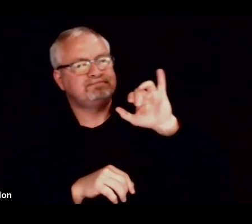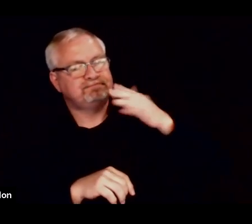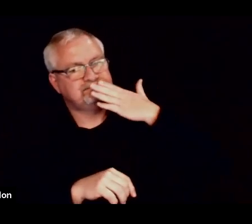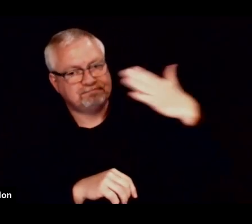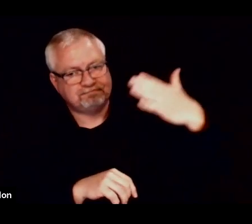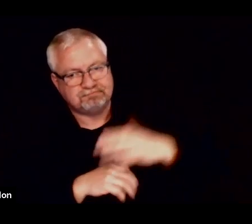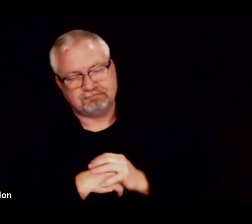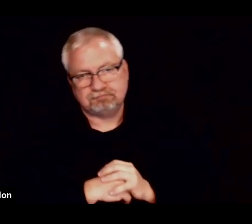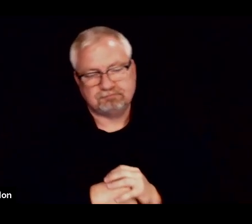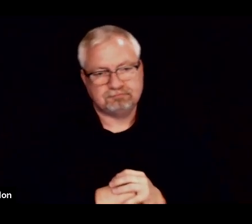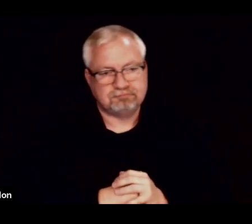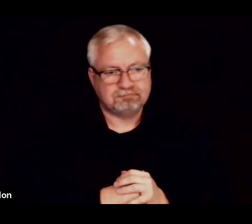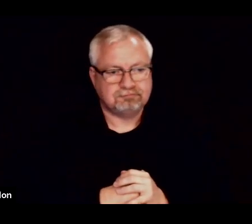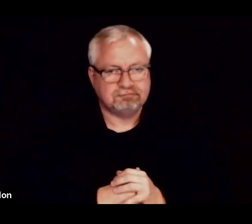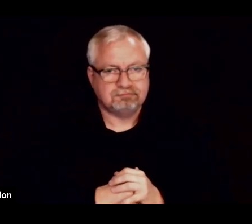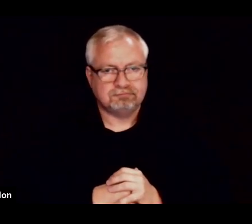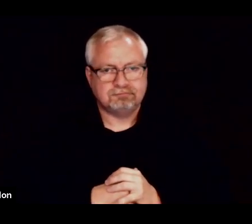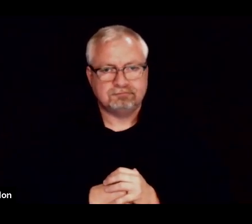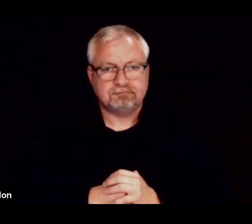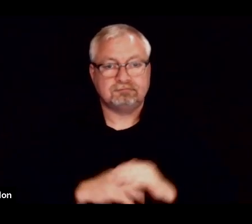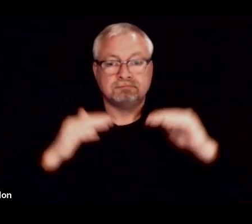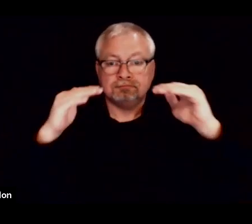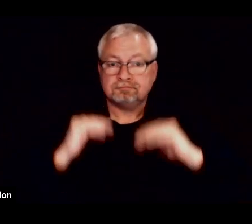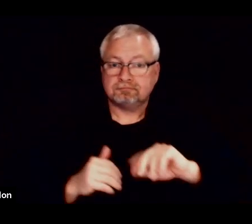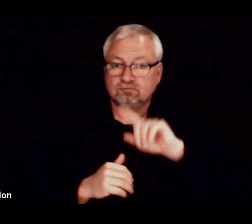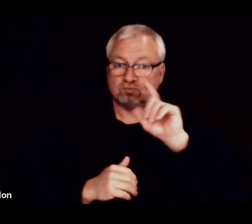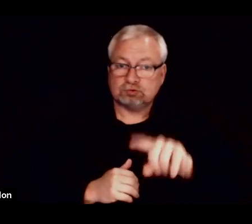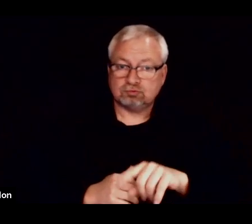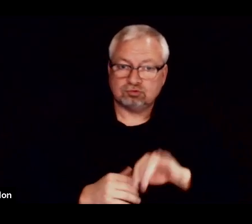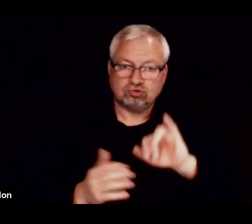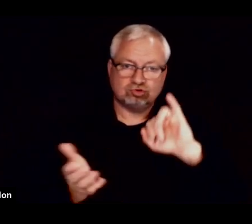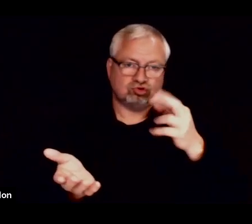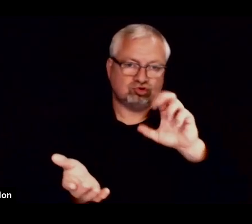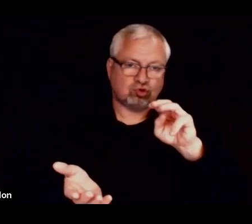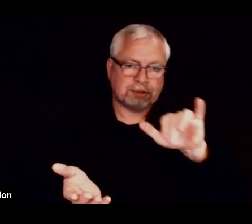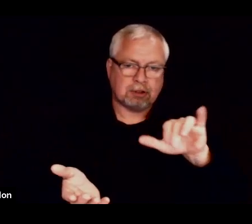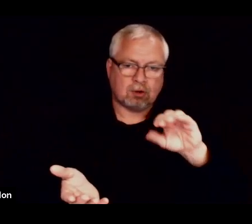Your next question comes from the line of Jeremy Olson with Star Tribune.